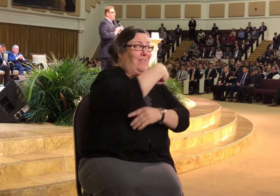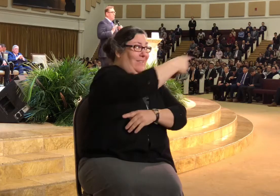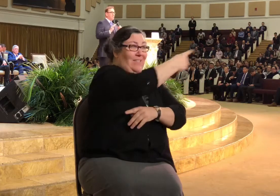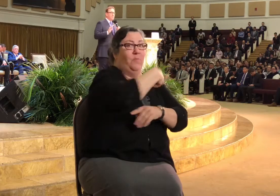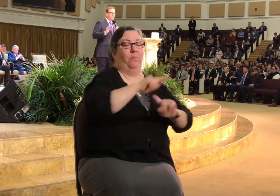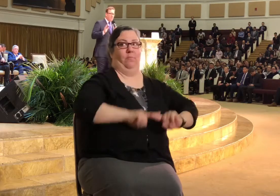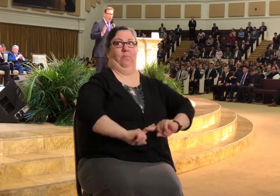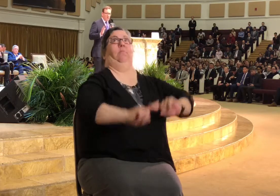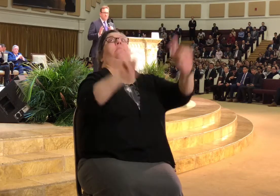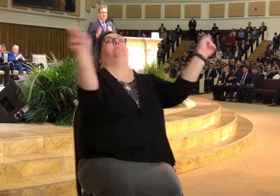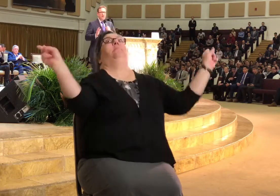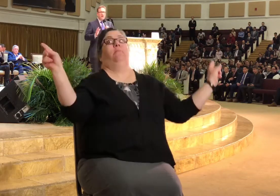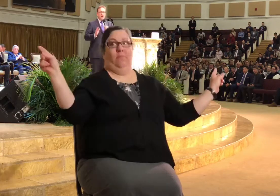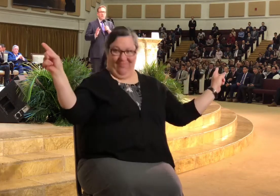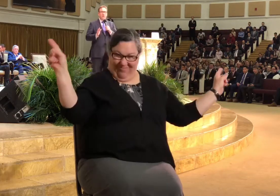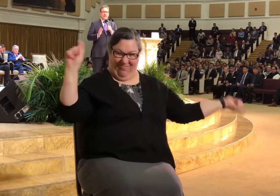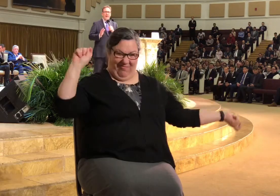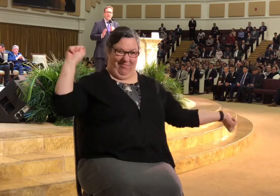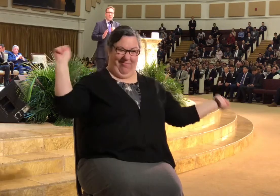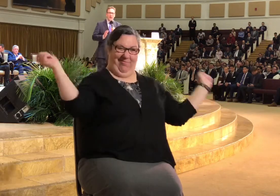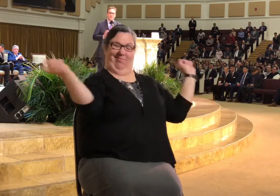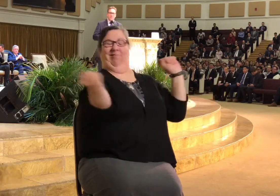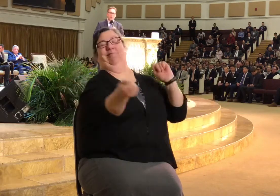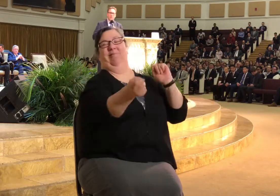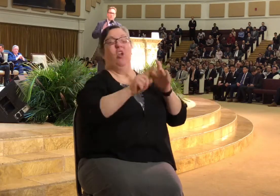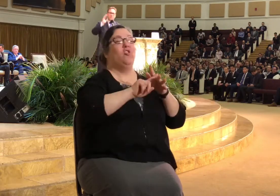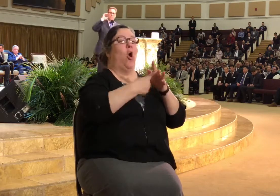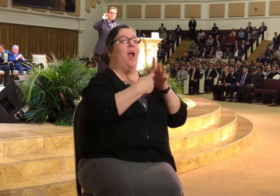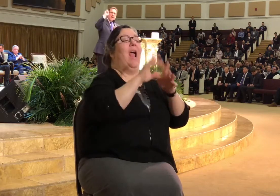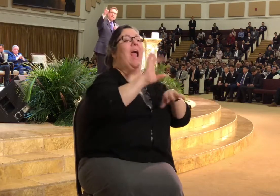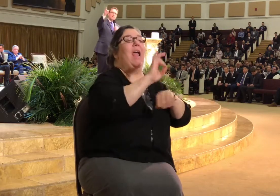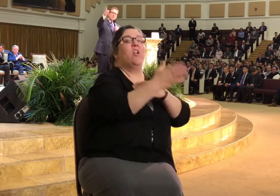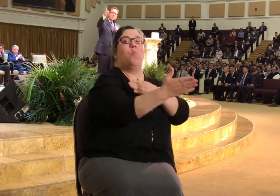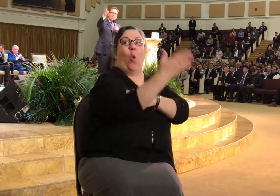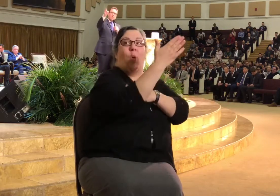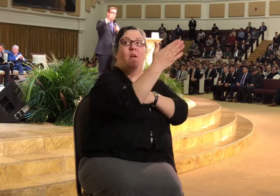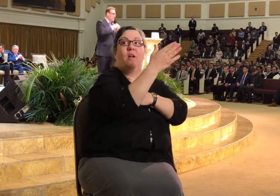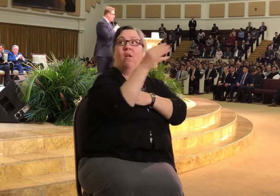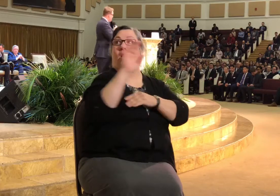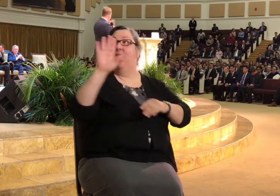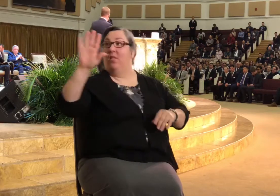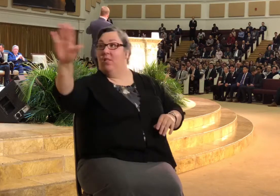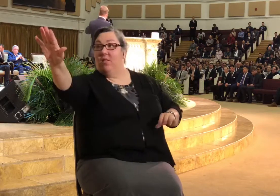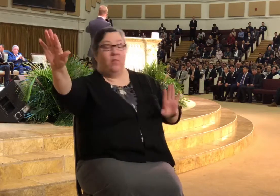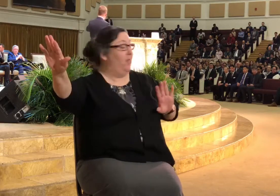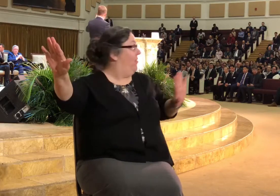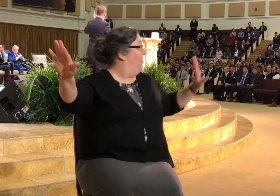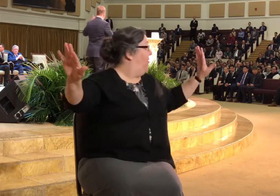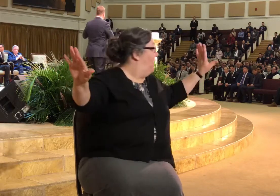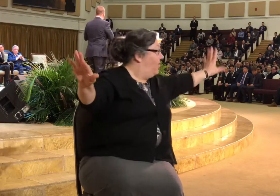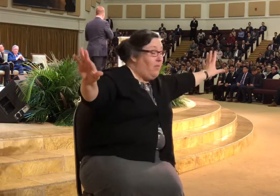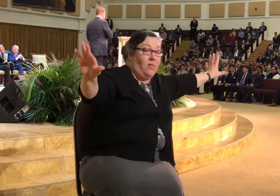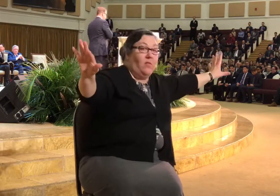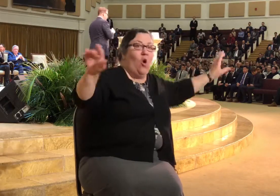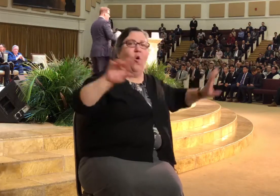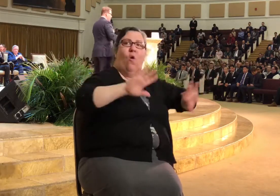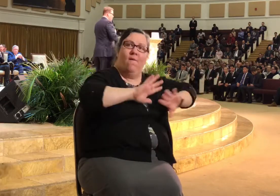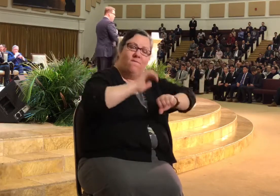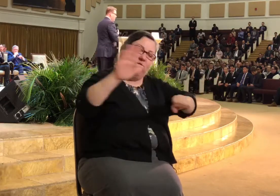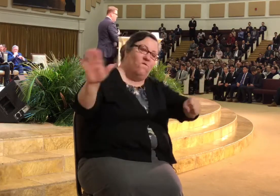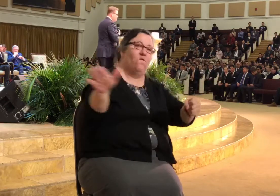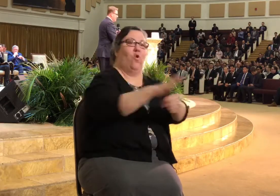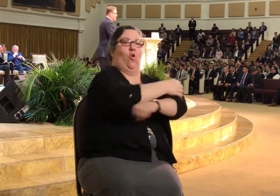This place will be ripped apart. Starting at 8 o'clock tomorrow morning, from that wall to that wall is one big stage.